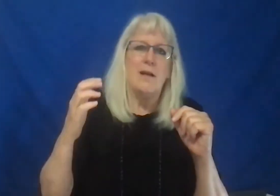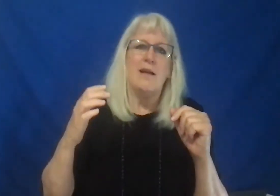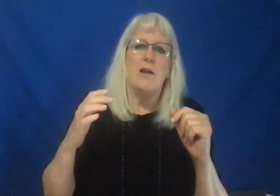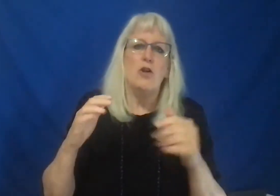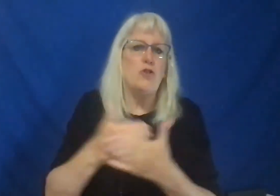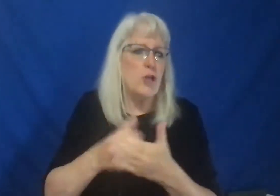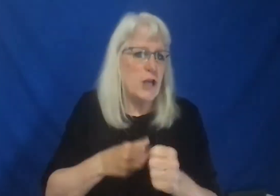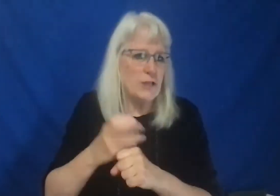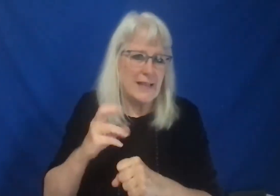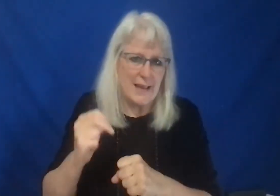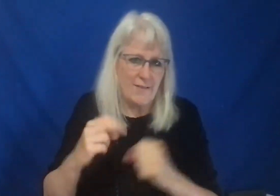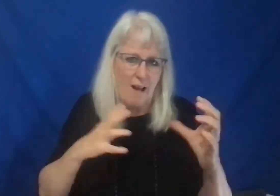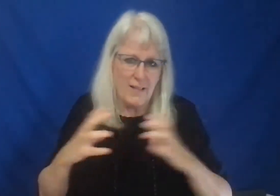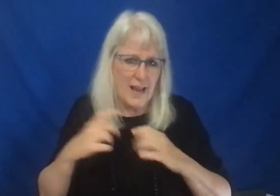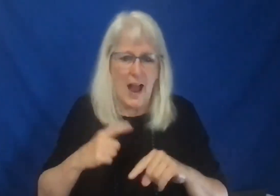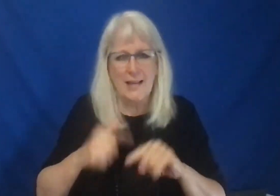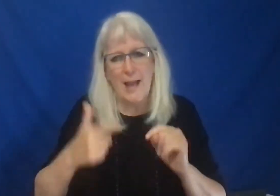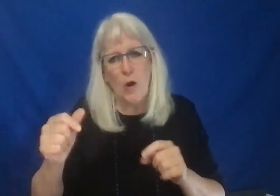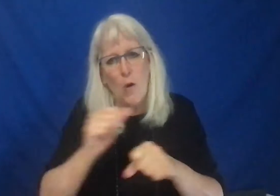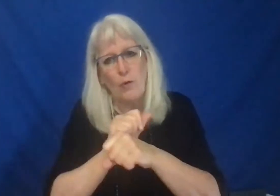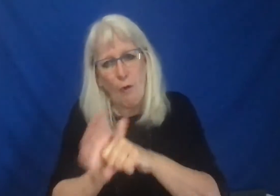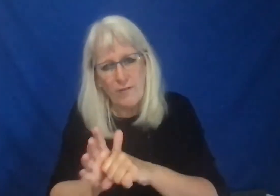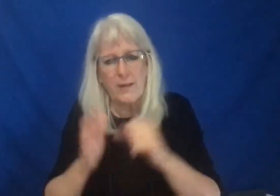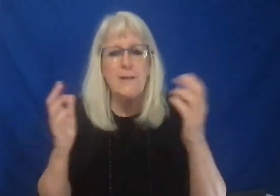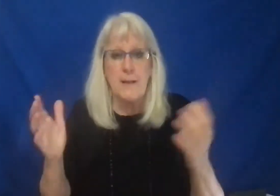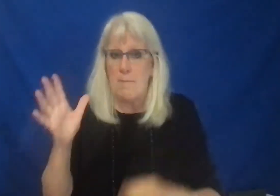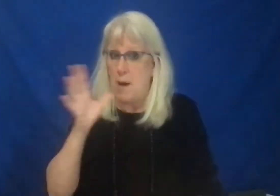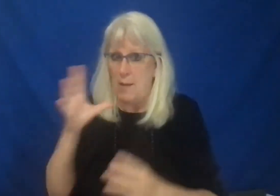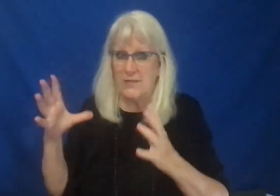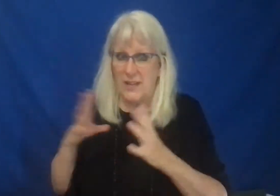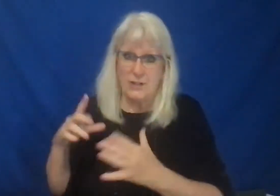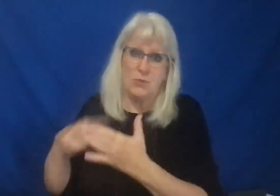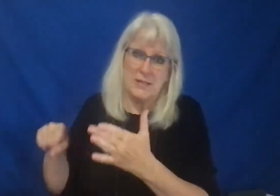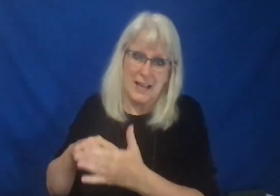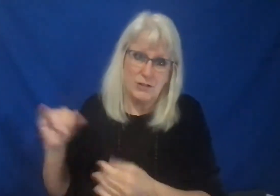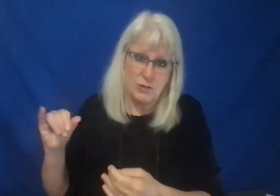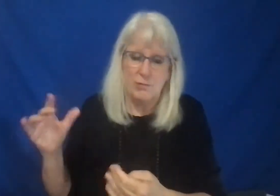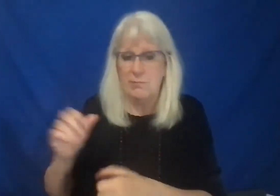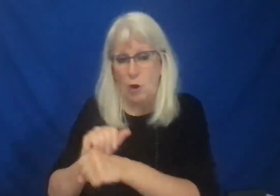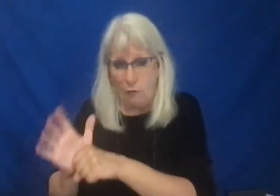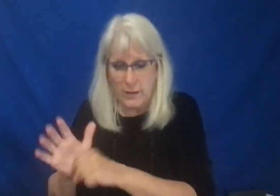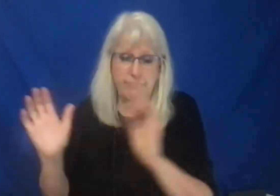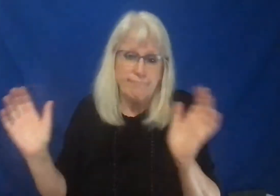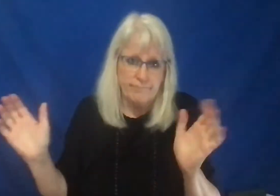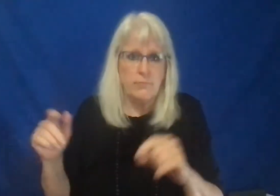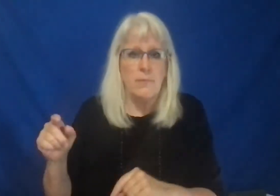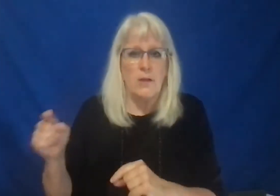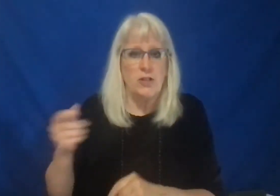because of COVID. And the mom's vacation was canceled also because of COVID. And so she invited her on